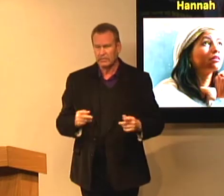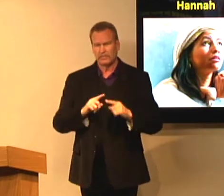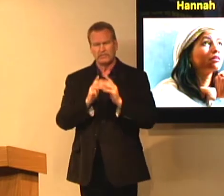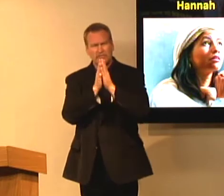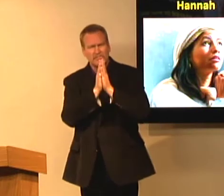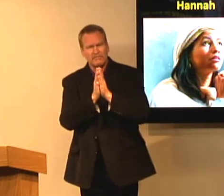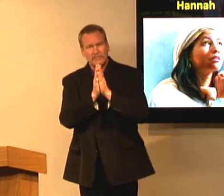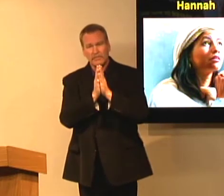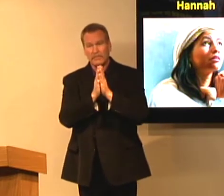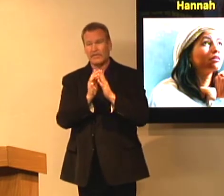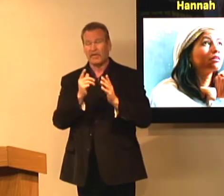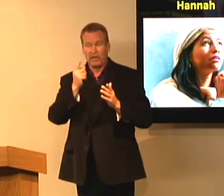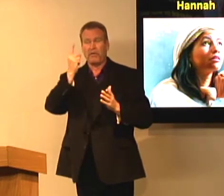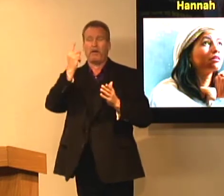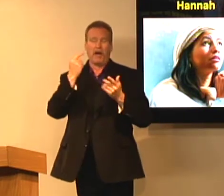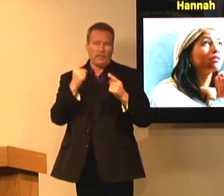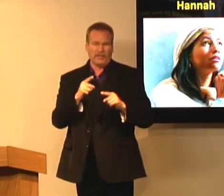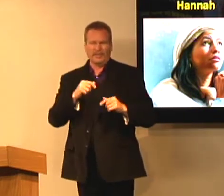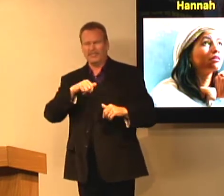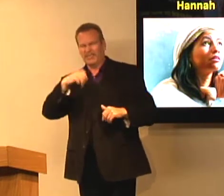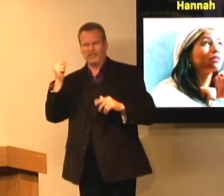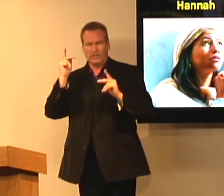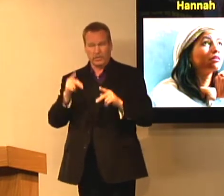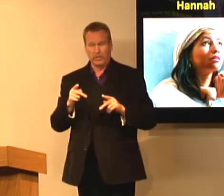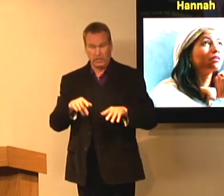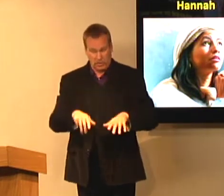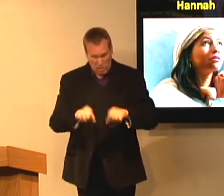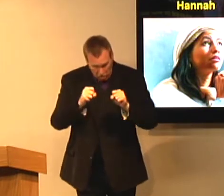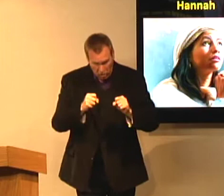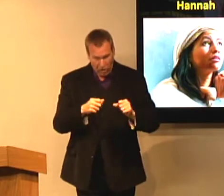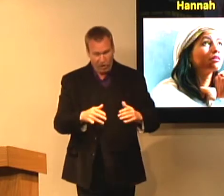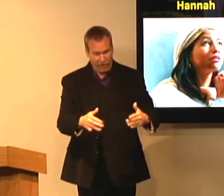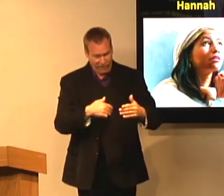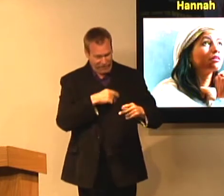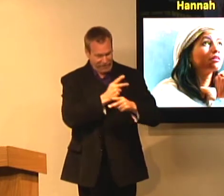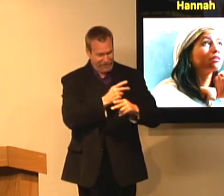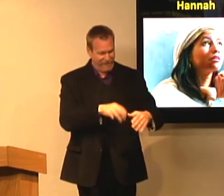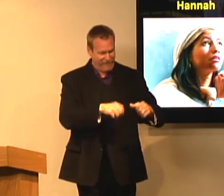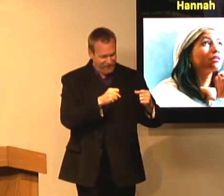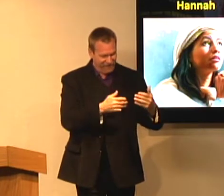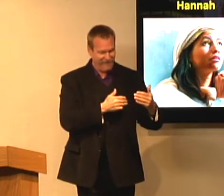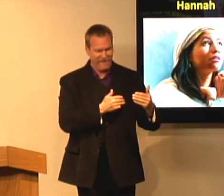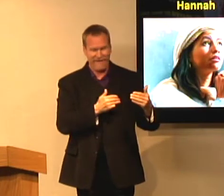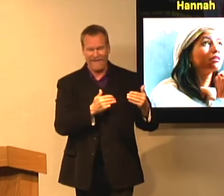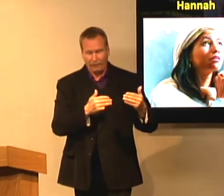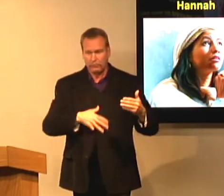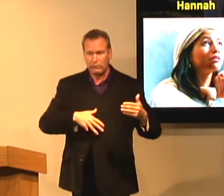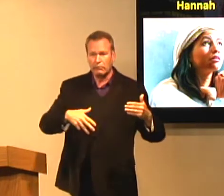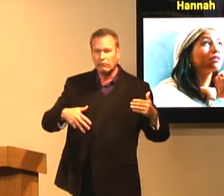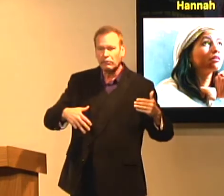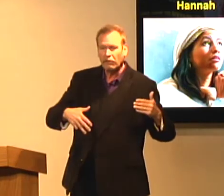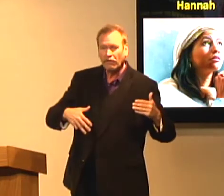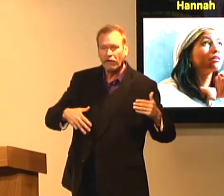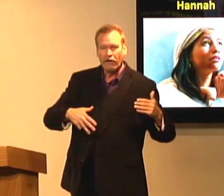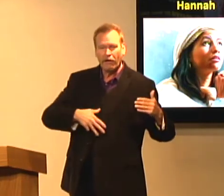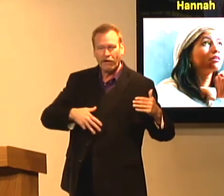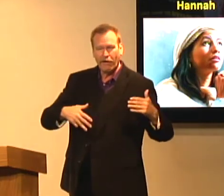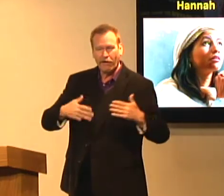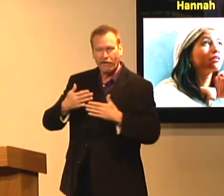no, they don't want to. And then some people, they adopt their child, they take care of it. And then all of a sudden the